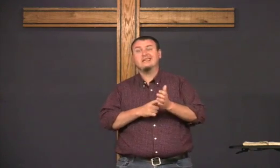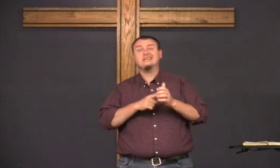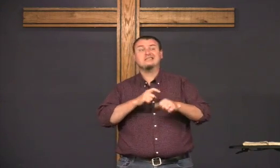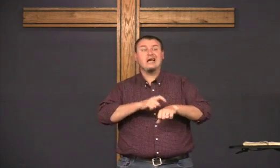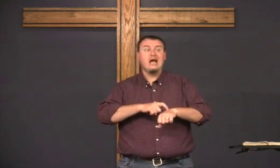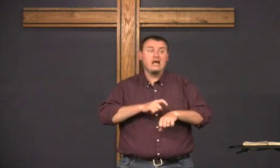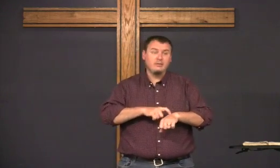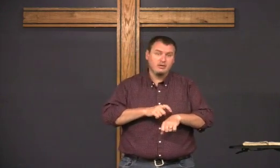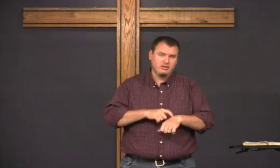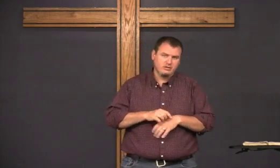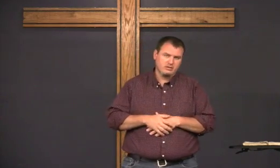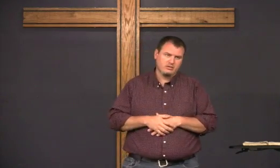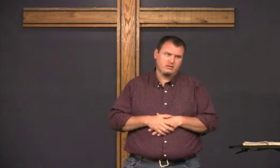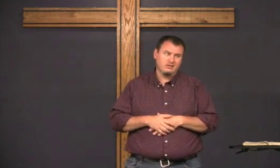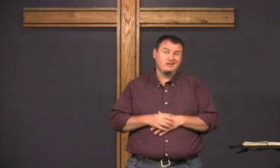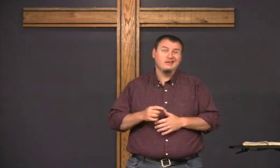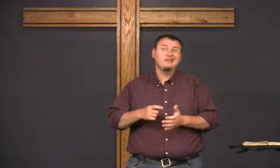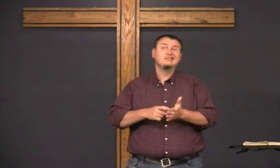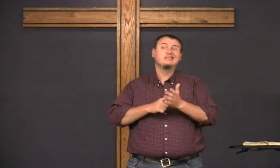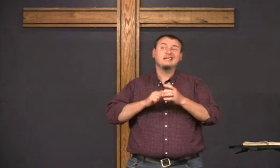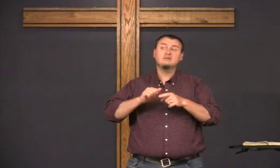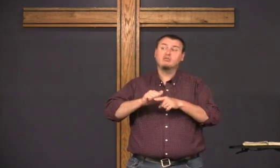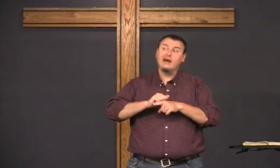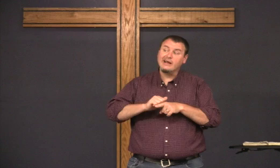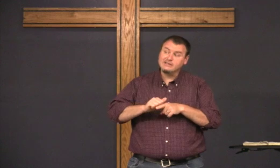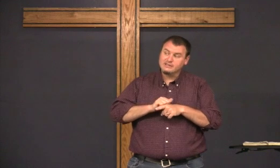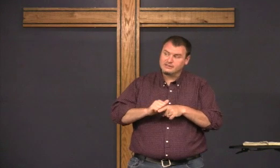Takes time. Takes practice.